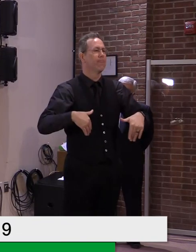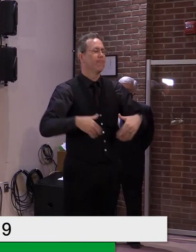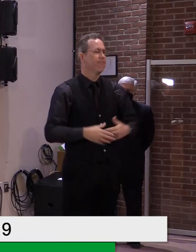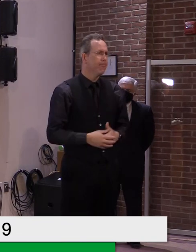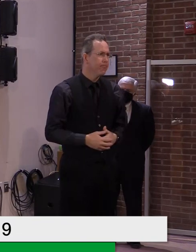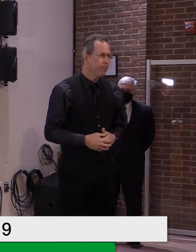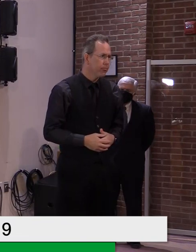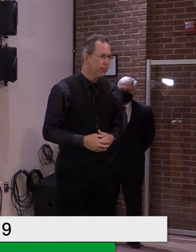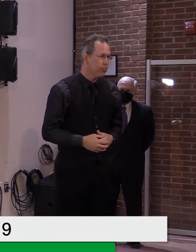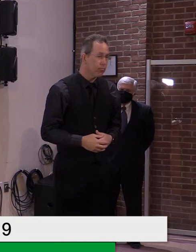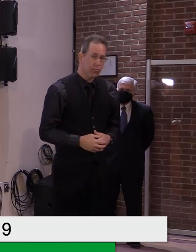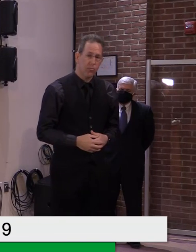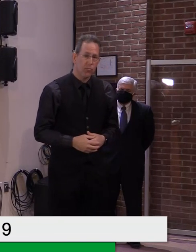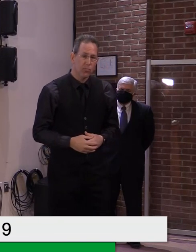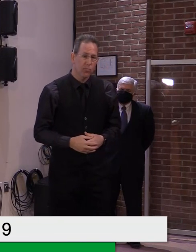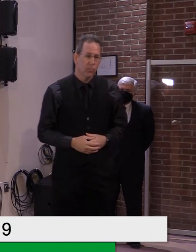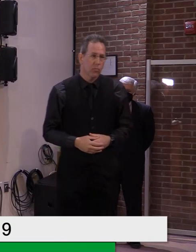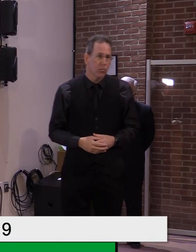Great, thank you.